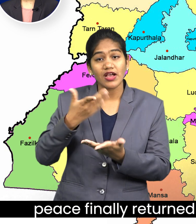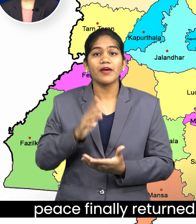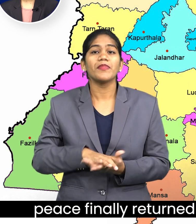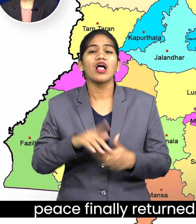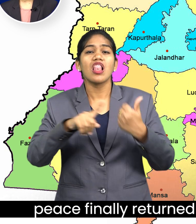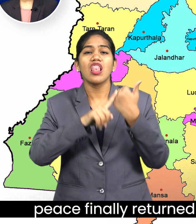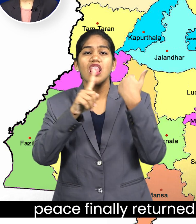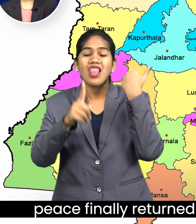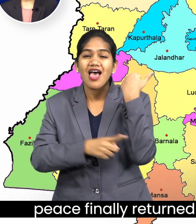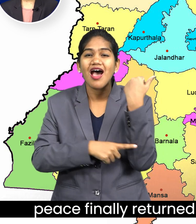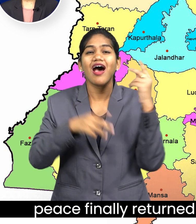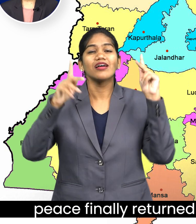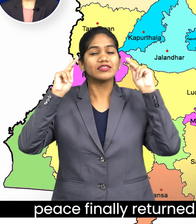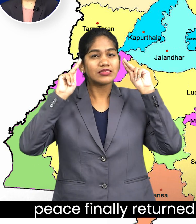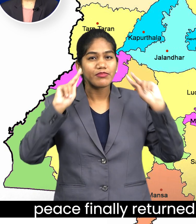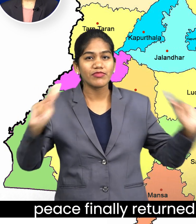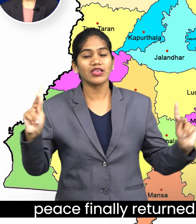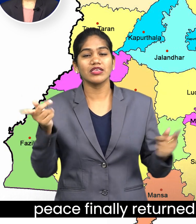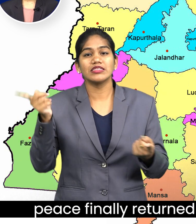the 1990s.